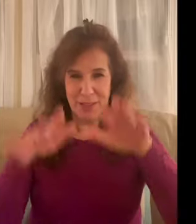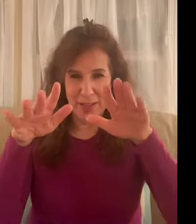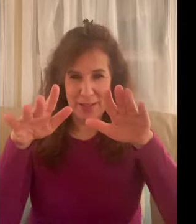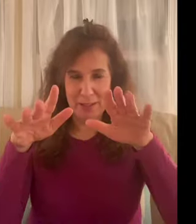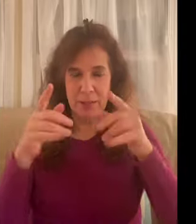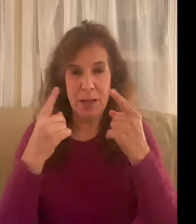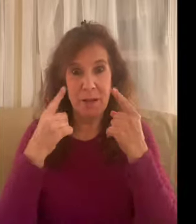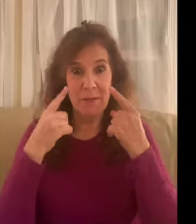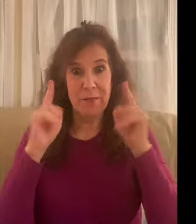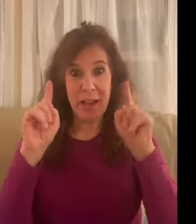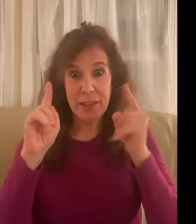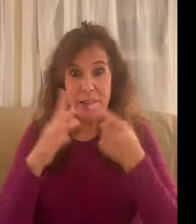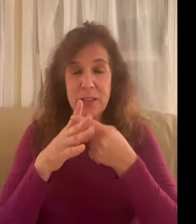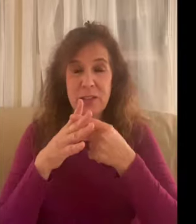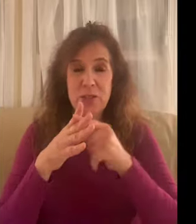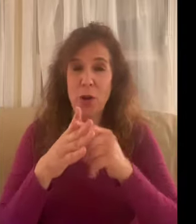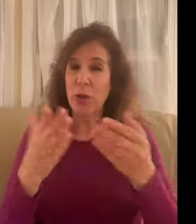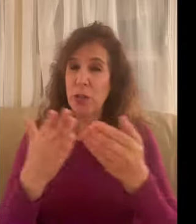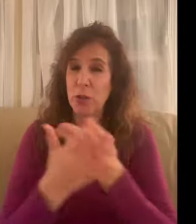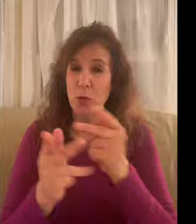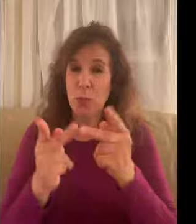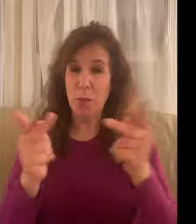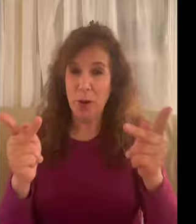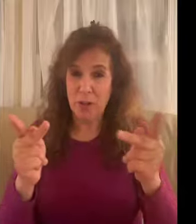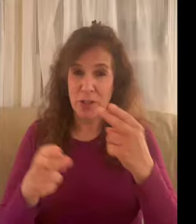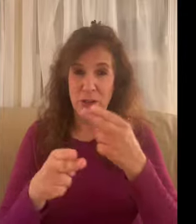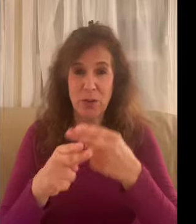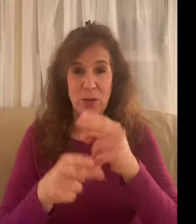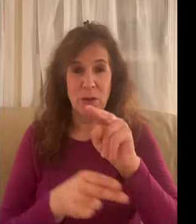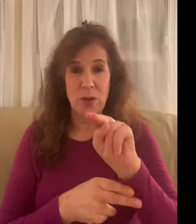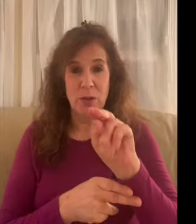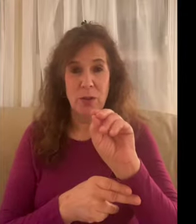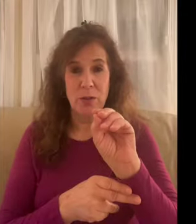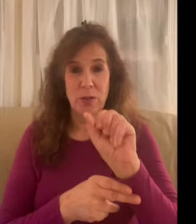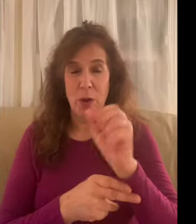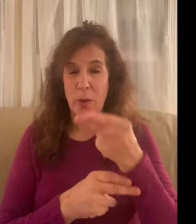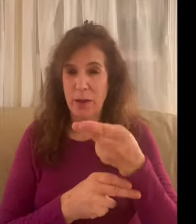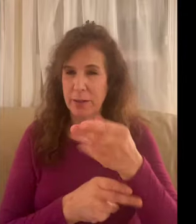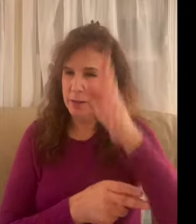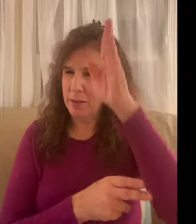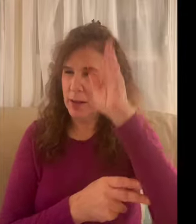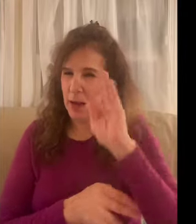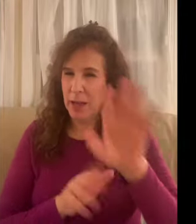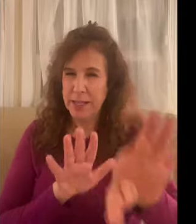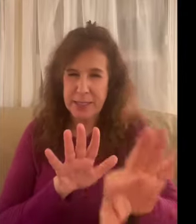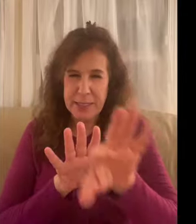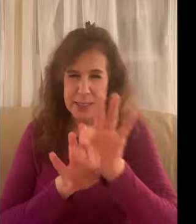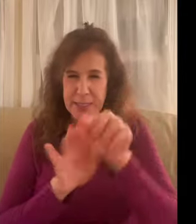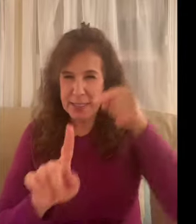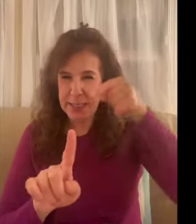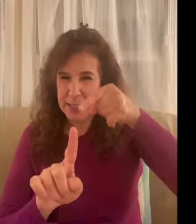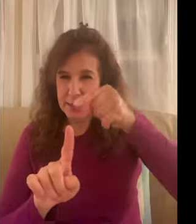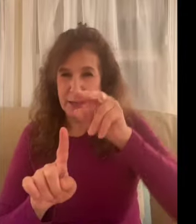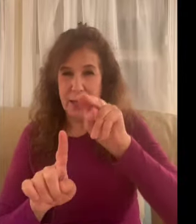parasha, Parashat Noach. He singled out, Noach as a man, he singled out as a righteous person that walked in the ways of Hashem, ways of